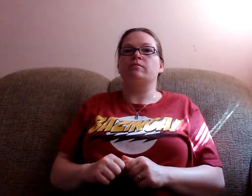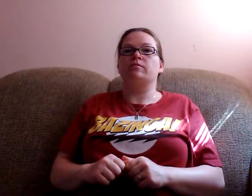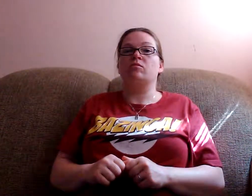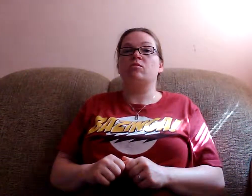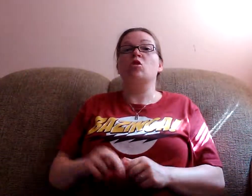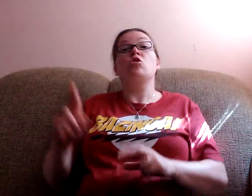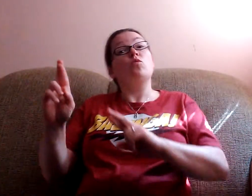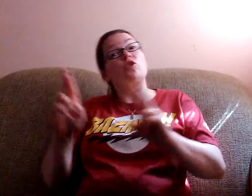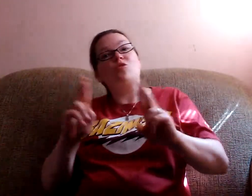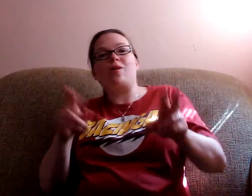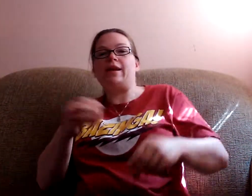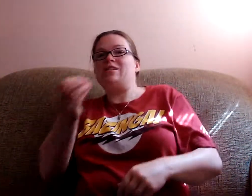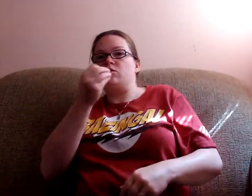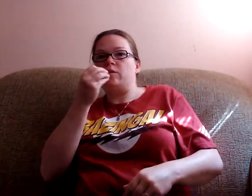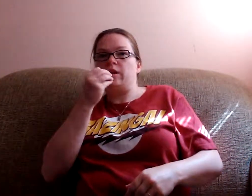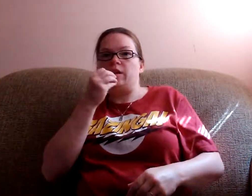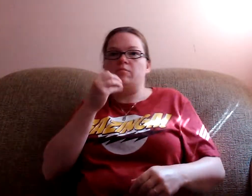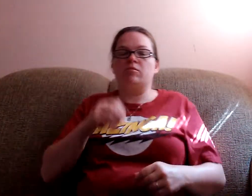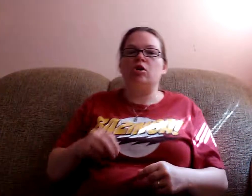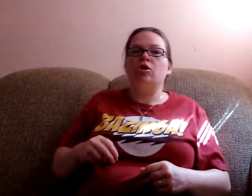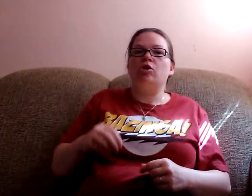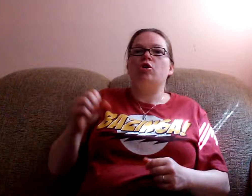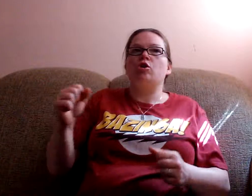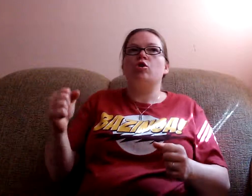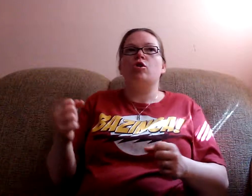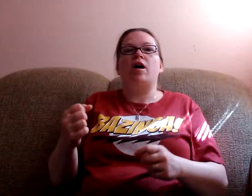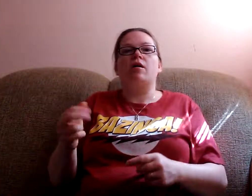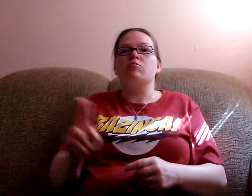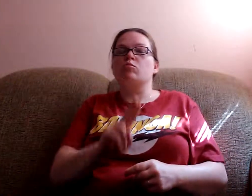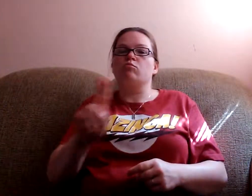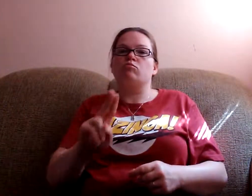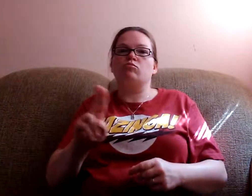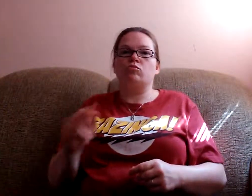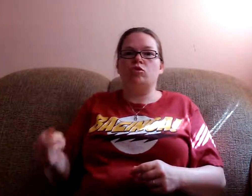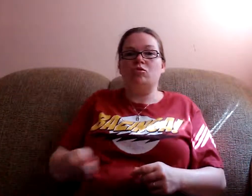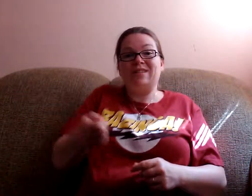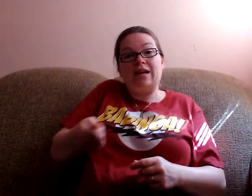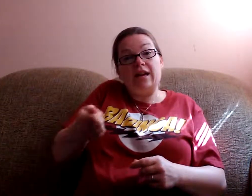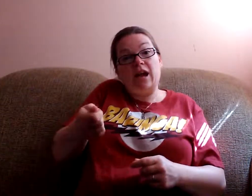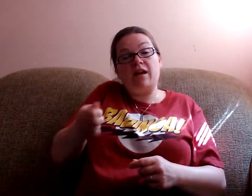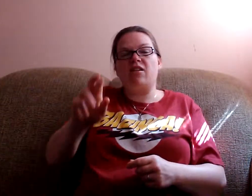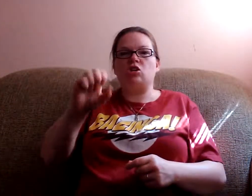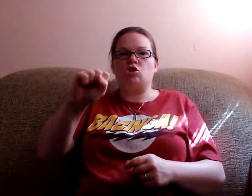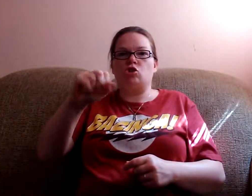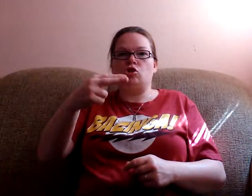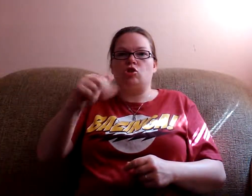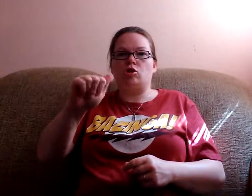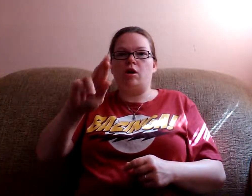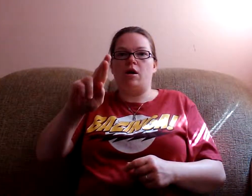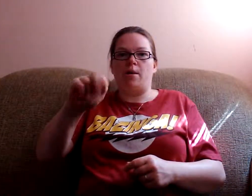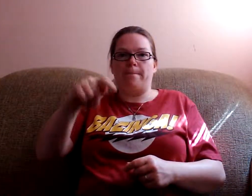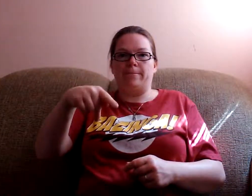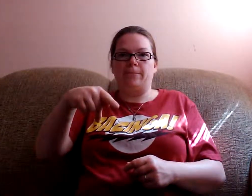a rather sharp knife, not with serrated edge. It works better when you have a sharp edge but not a serrated edge,